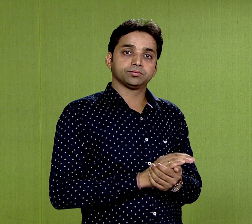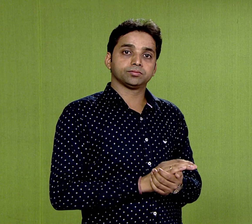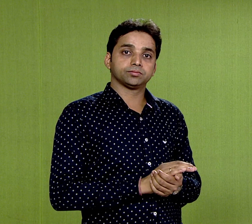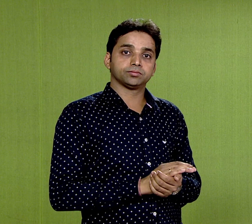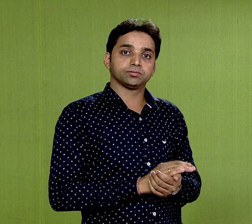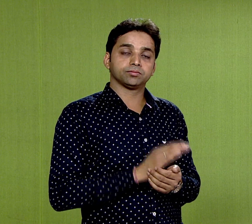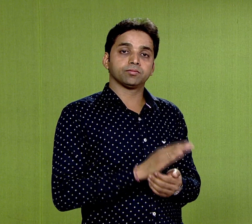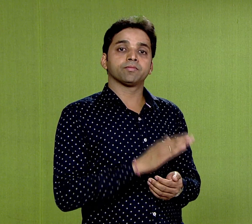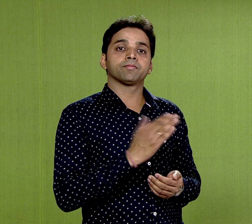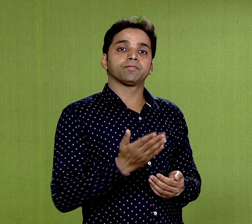connoisseur of art.